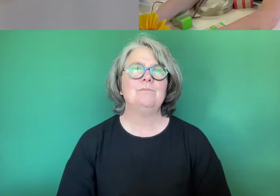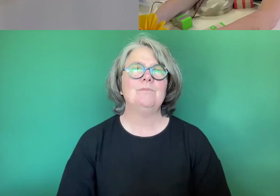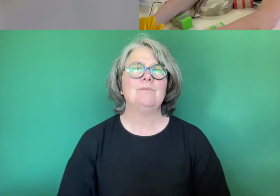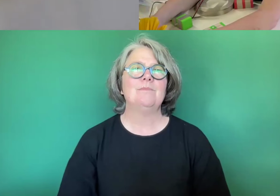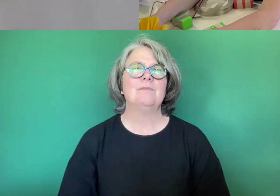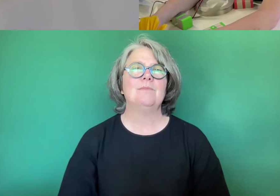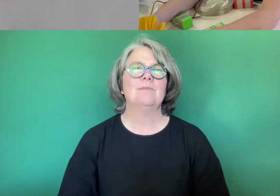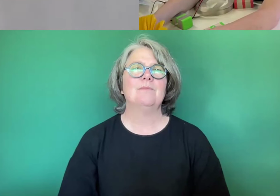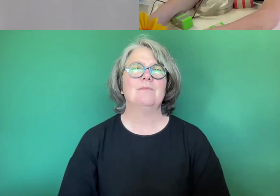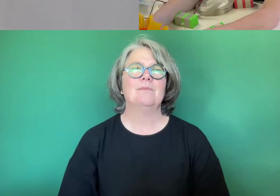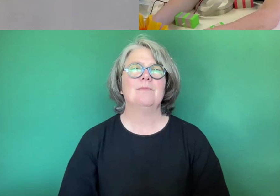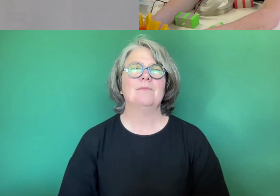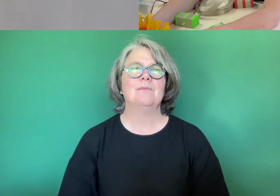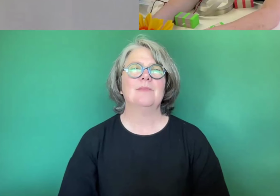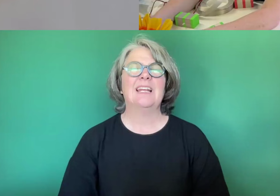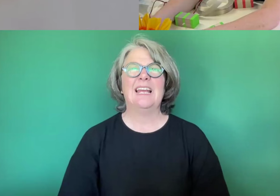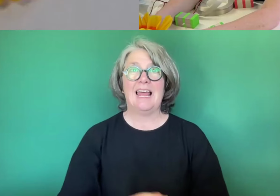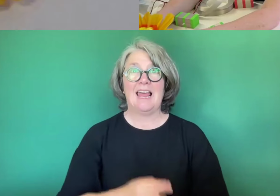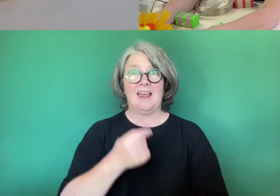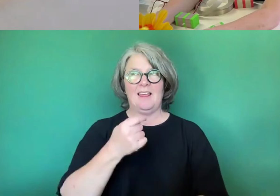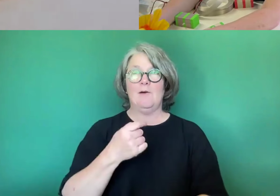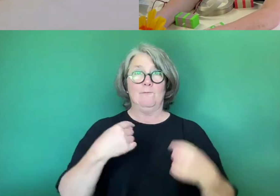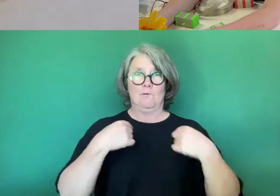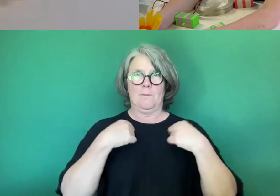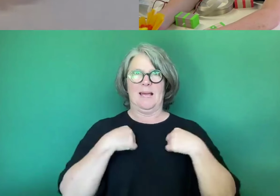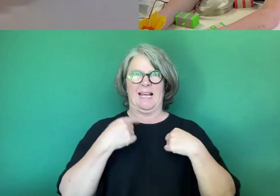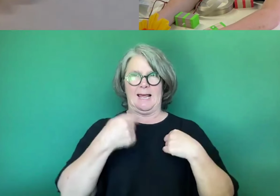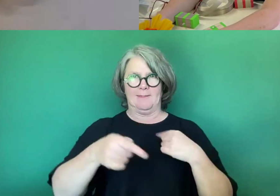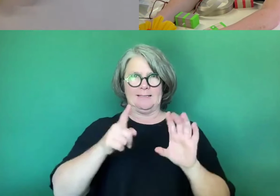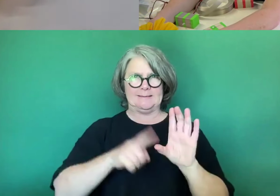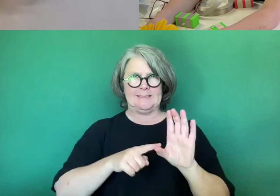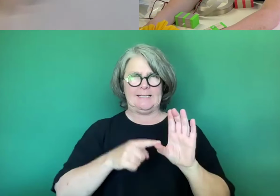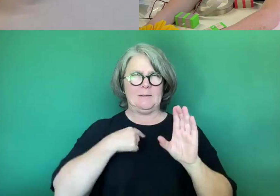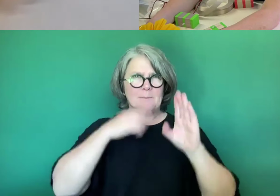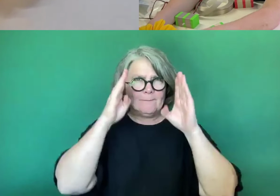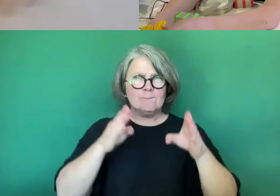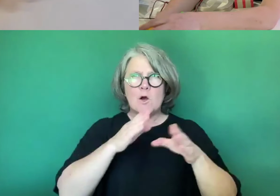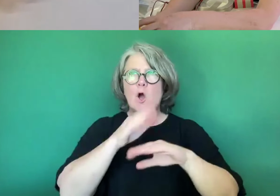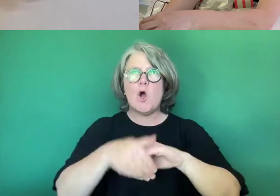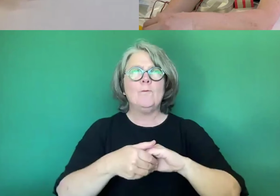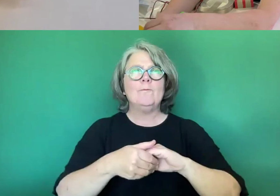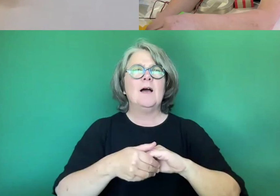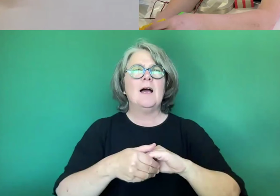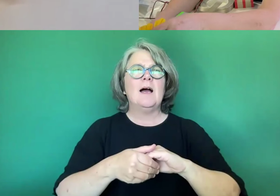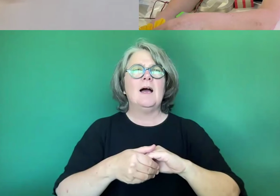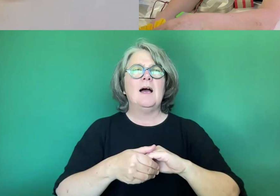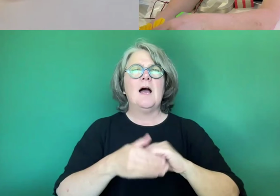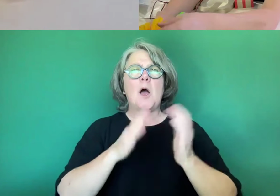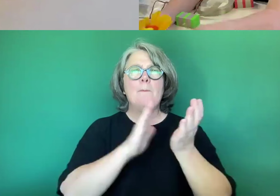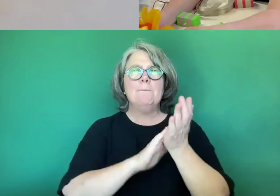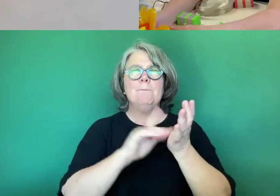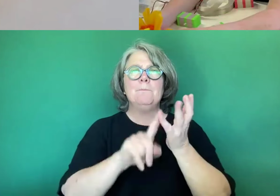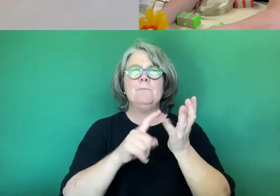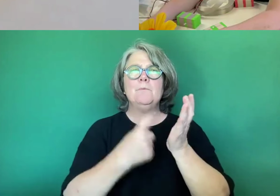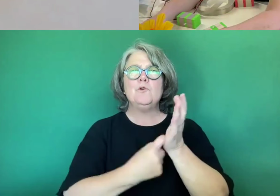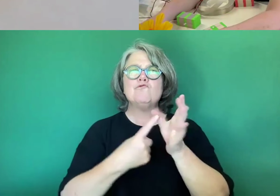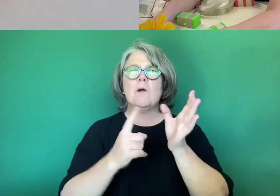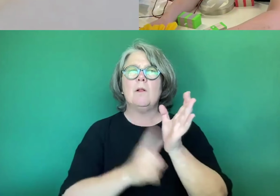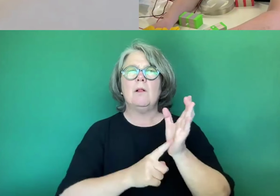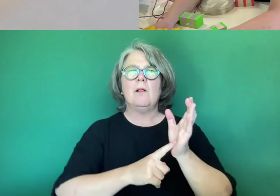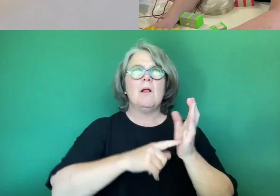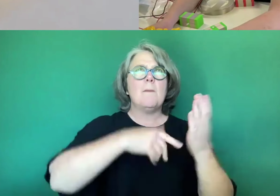this is going to be the year of murals for me. This is a polystyrene ball, cellophane, pom-poms,